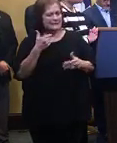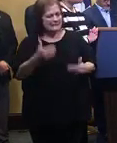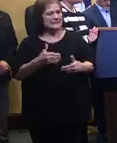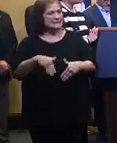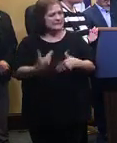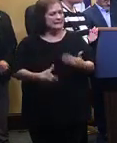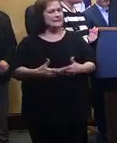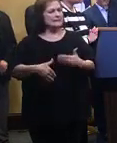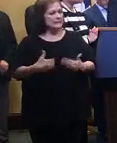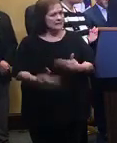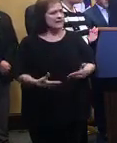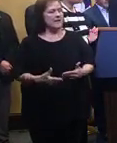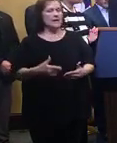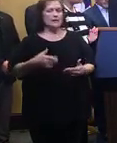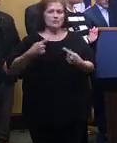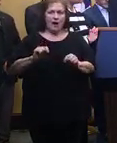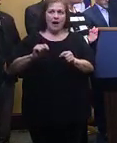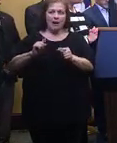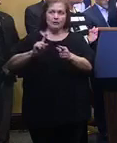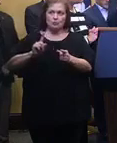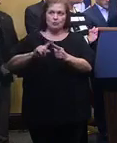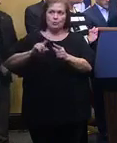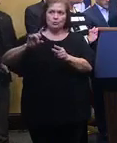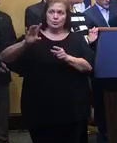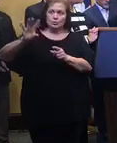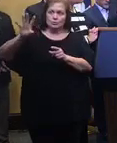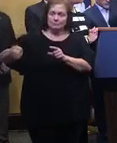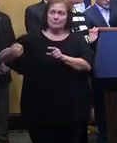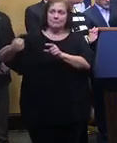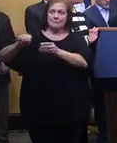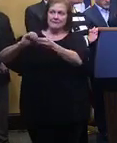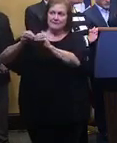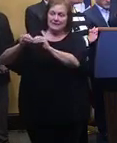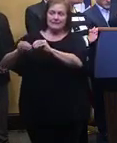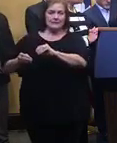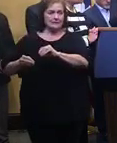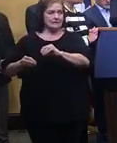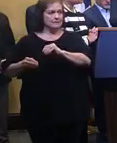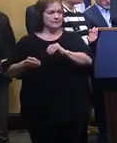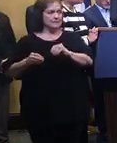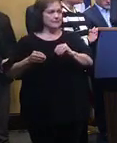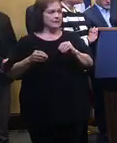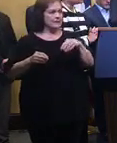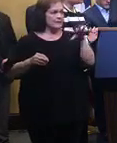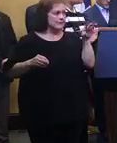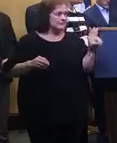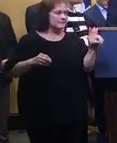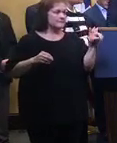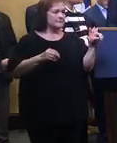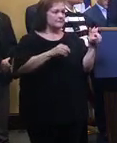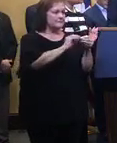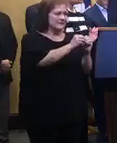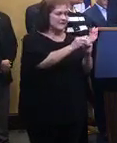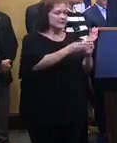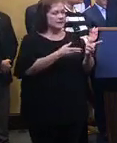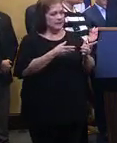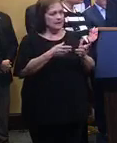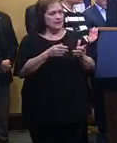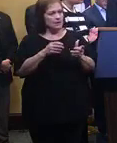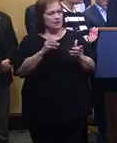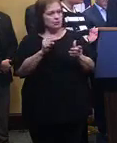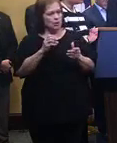half the side of the street, and shut one street and 1 or 2 blocks down at a single time. And it's kind of a much more